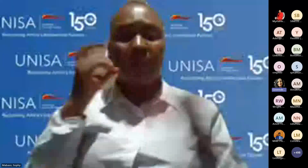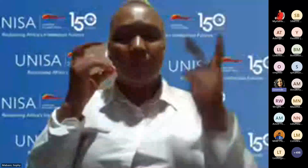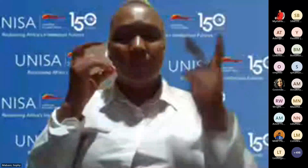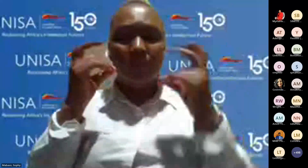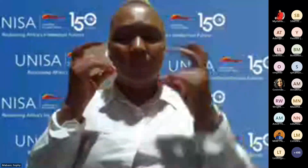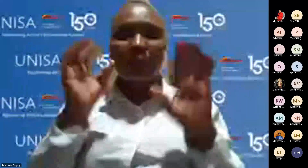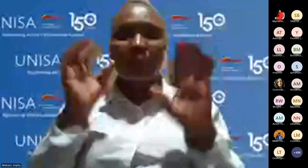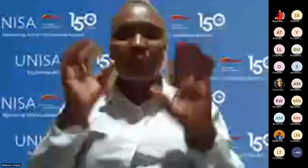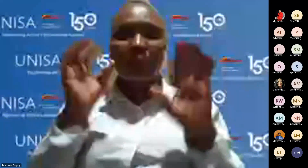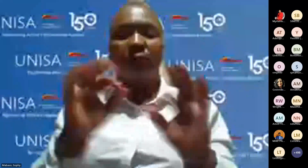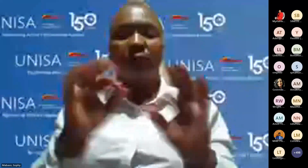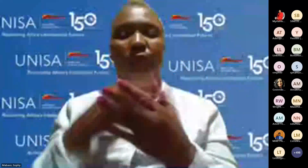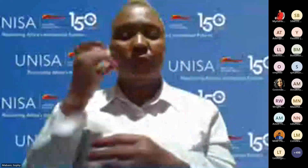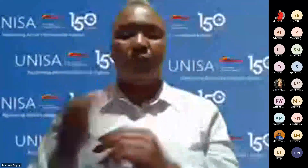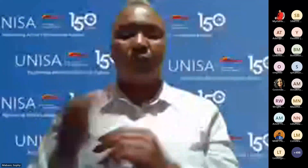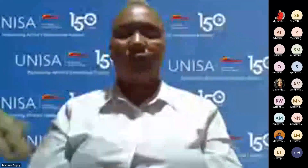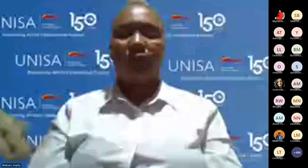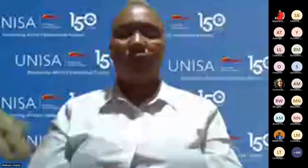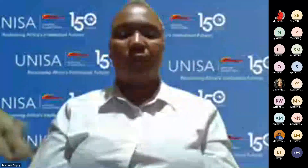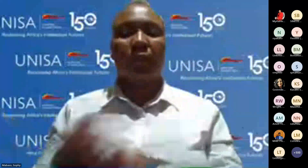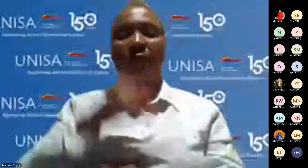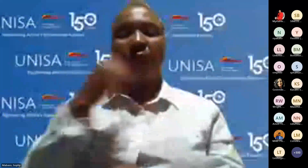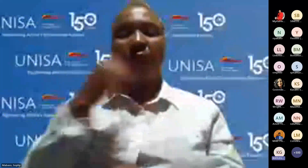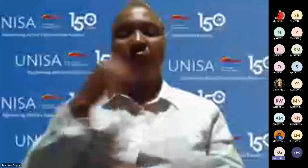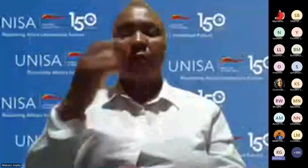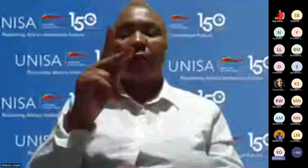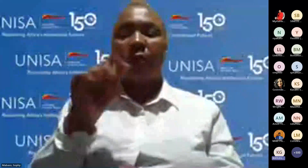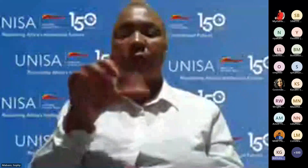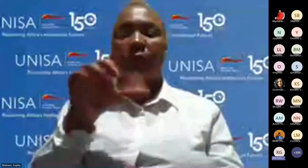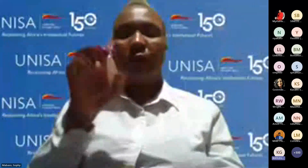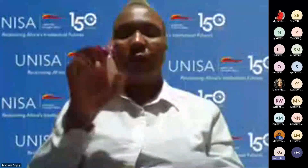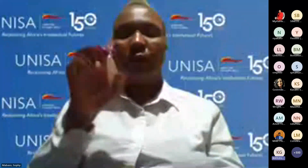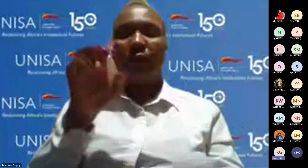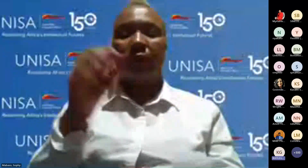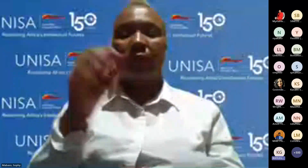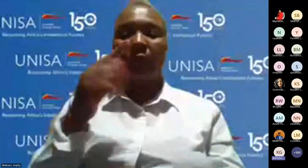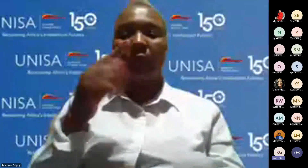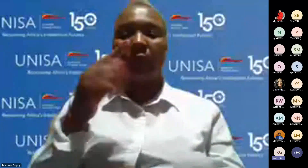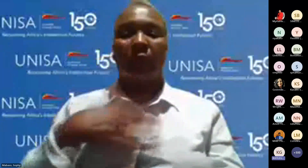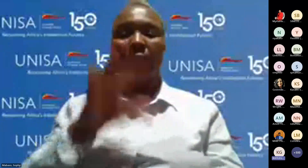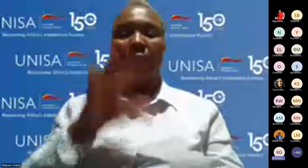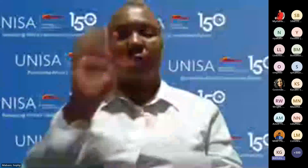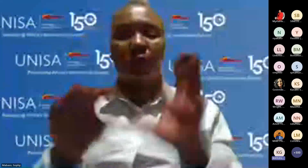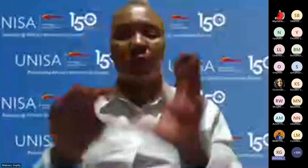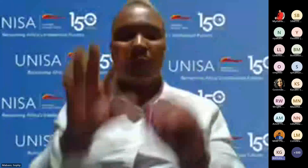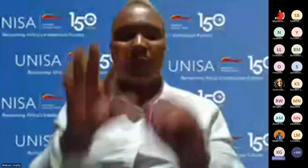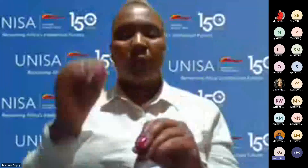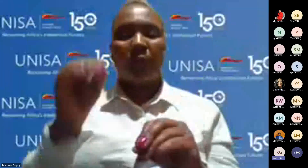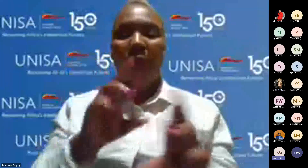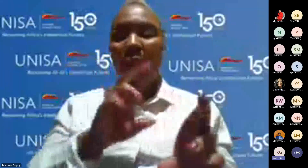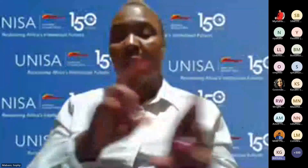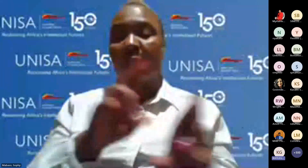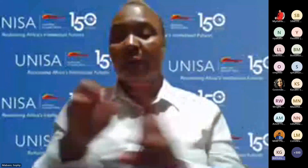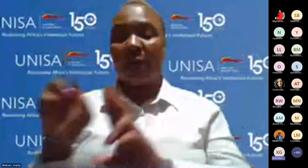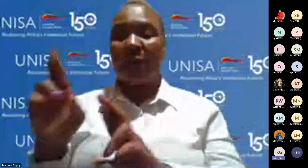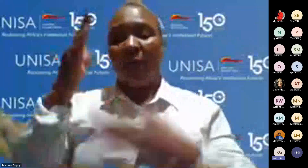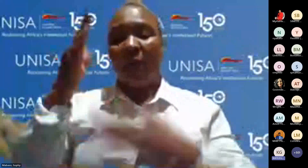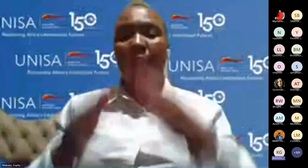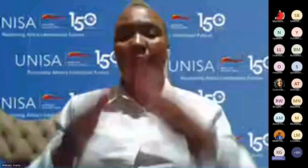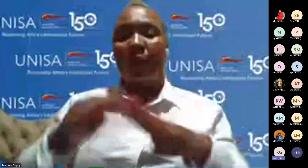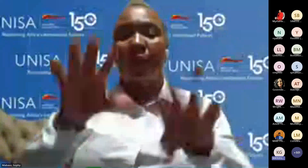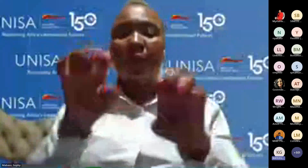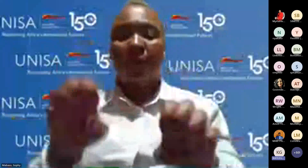are. My name is Katlego. I want to ask a question regarding referencing at the end of the exam answer sheet.